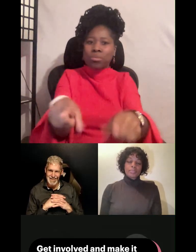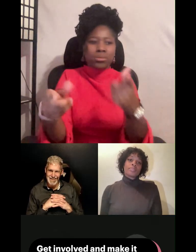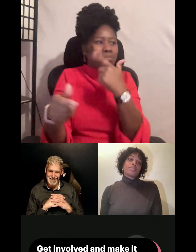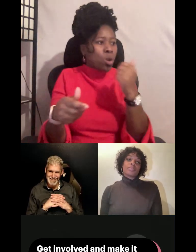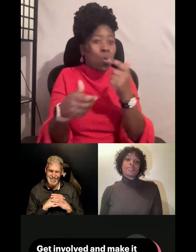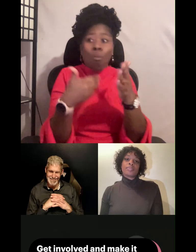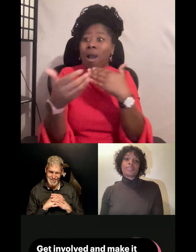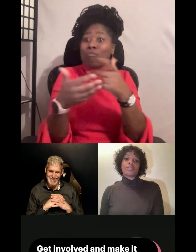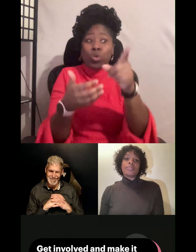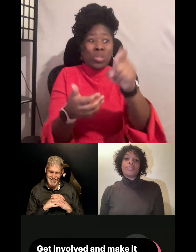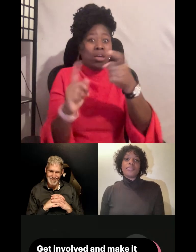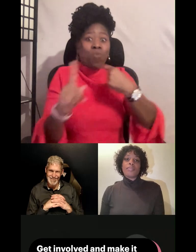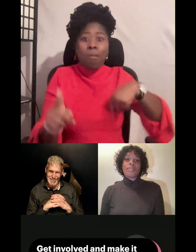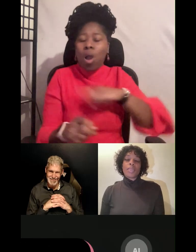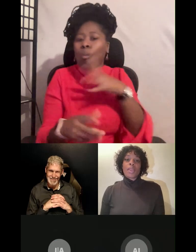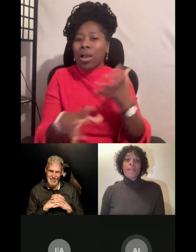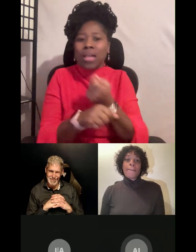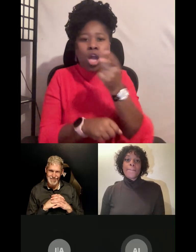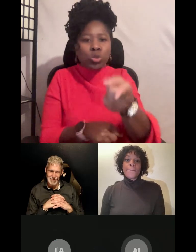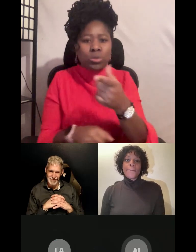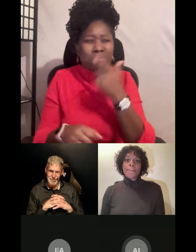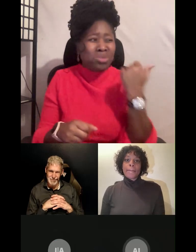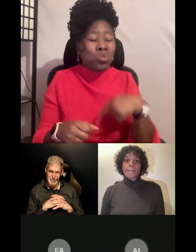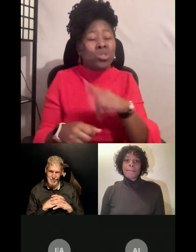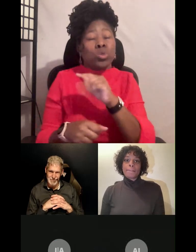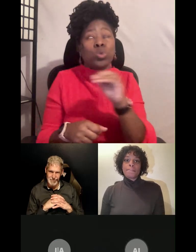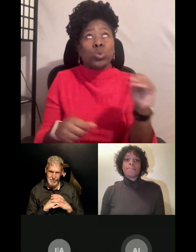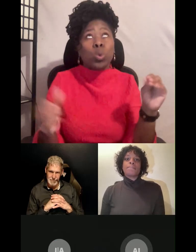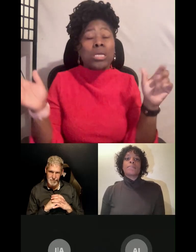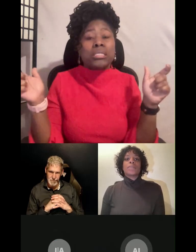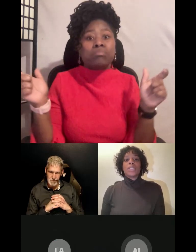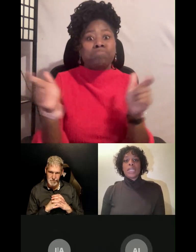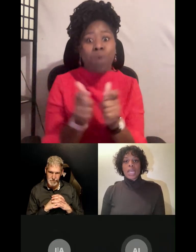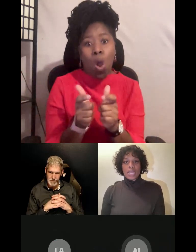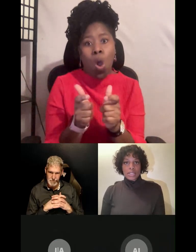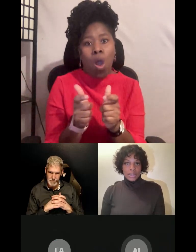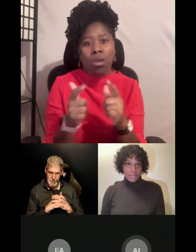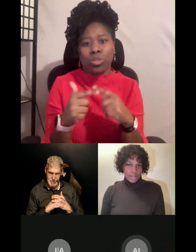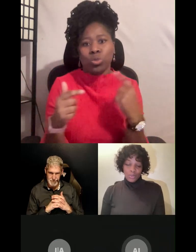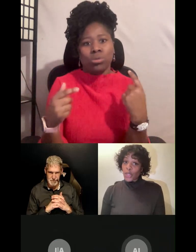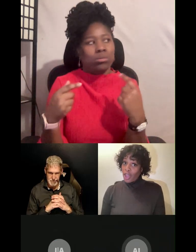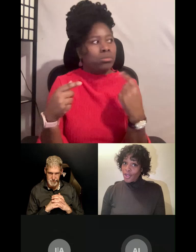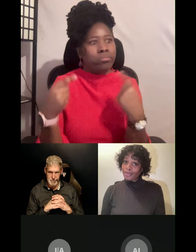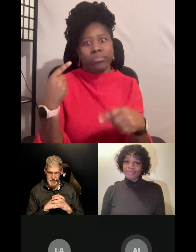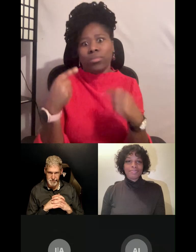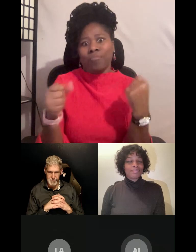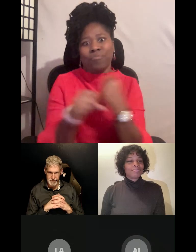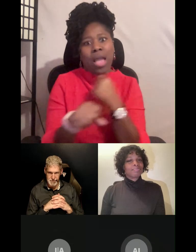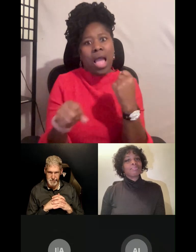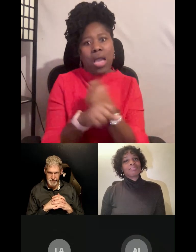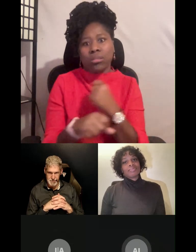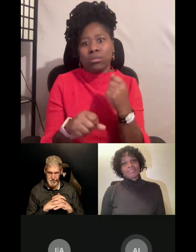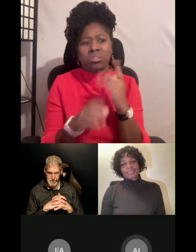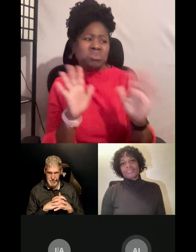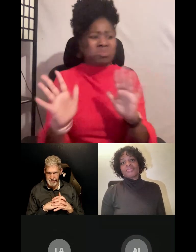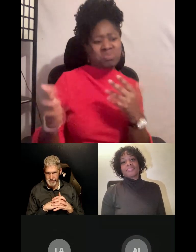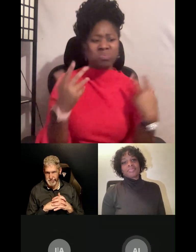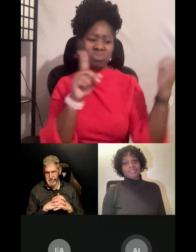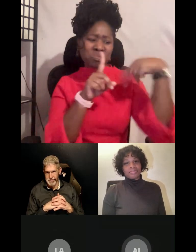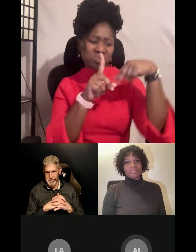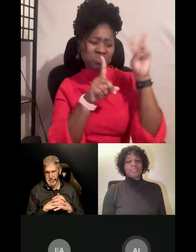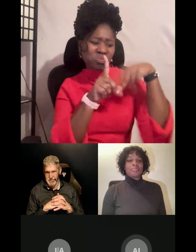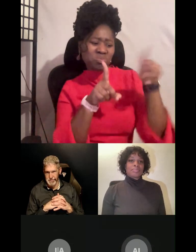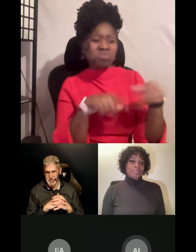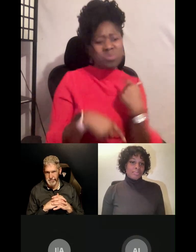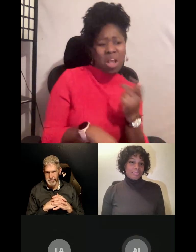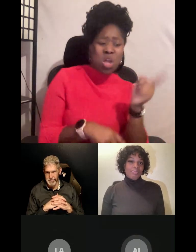bigger. And so you get involved and make it happen. We got you. We'll support you. Like we said, the deaf community